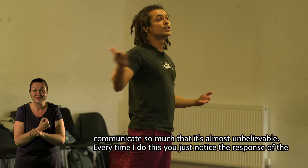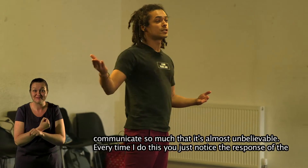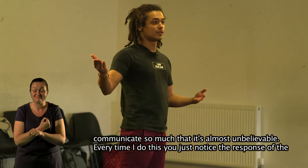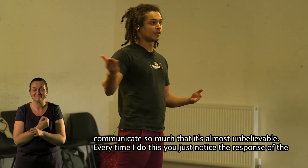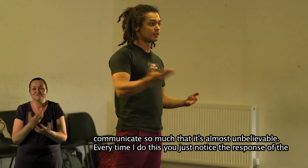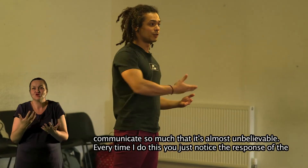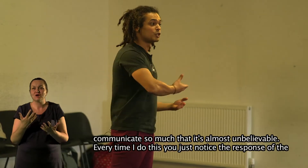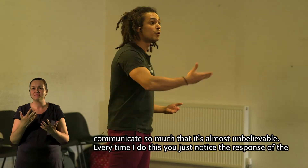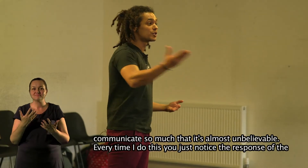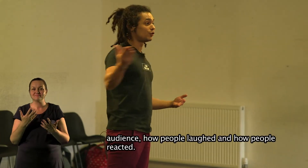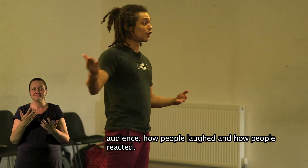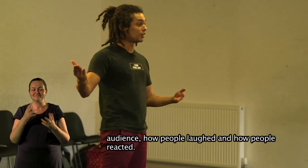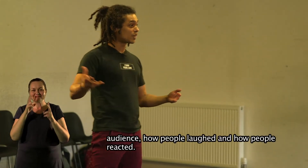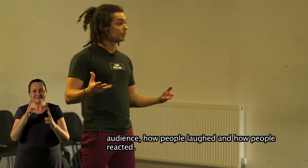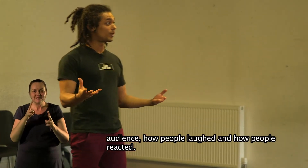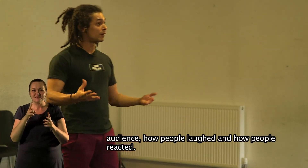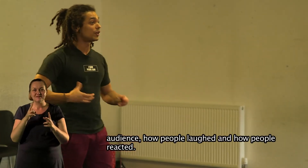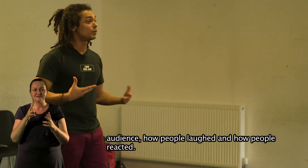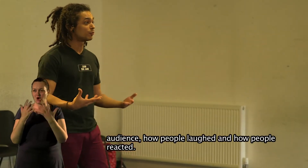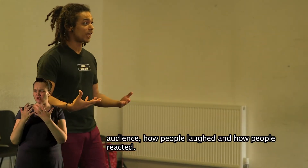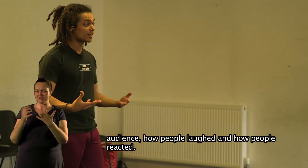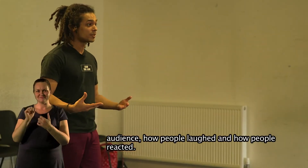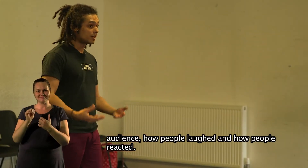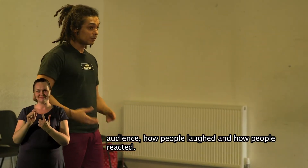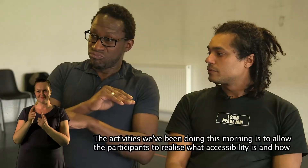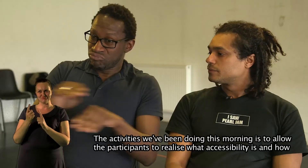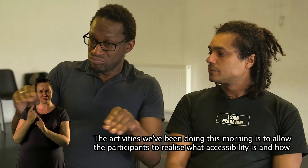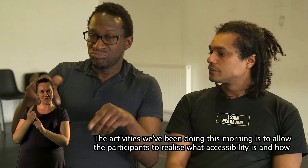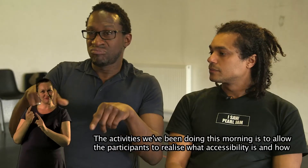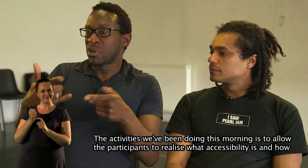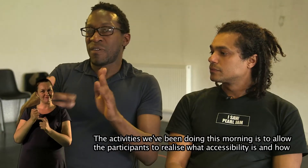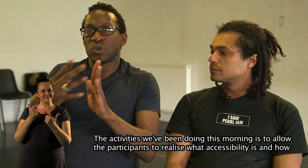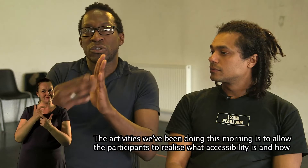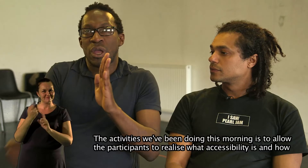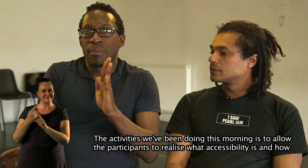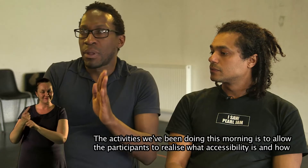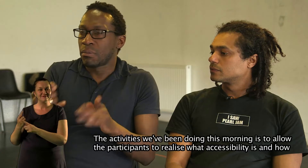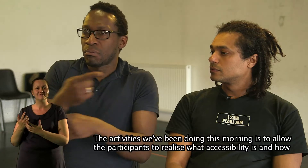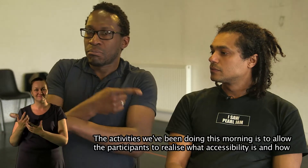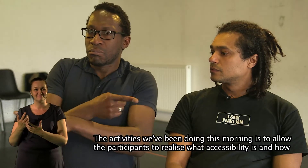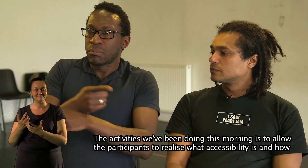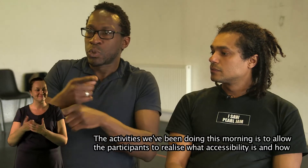just notice the response of the audience, how people laughed and how people reacted. The activities we've been doing this morning